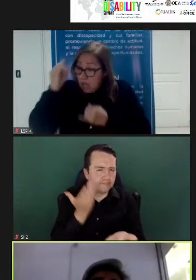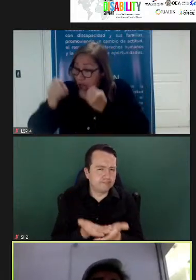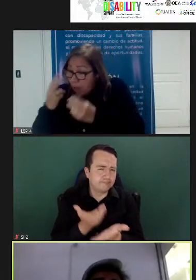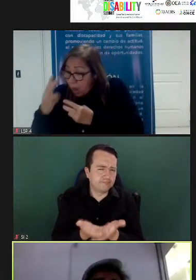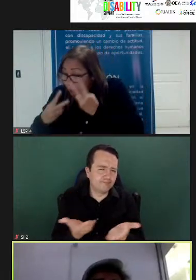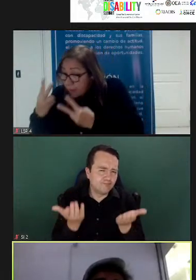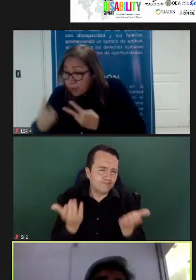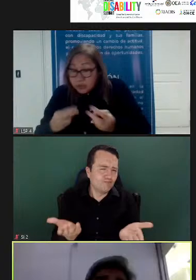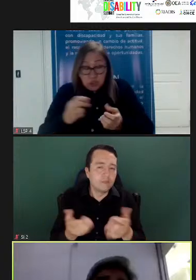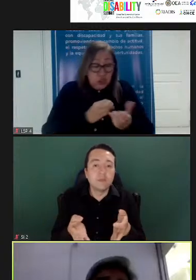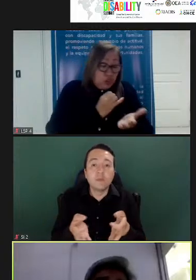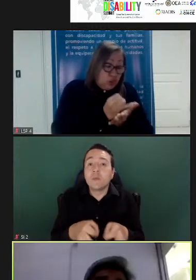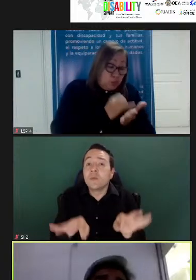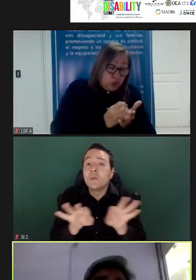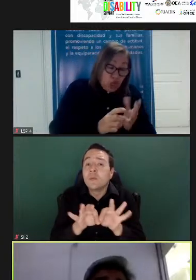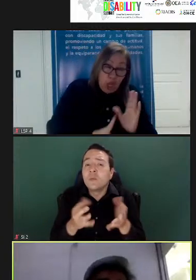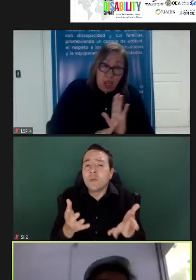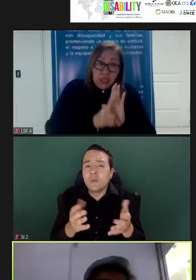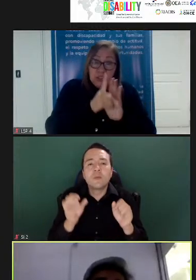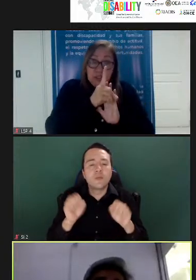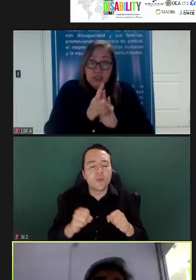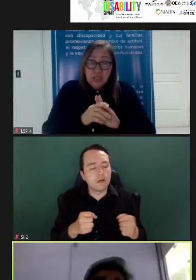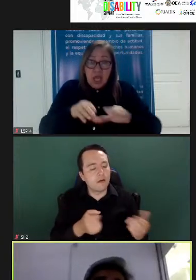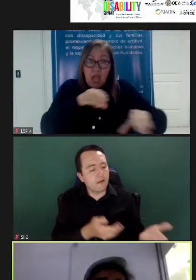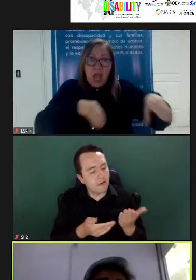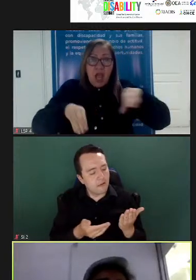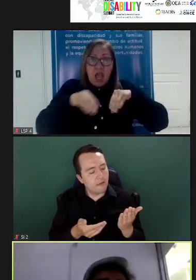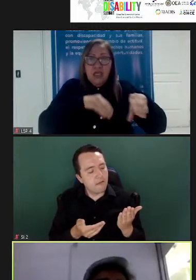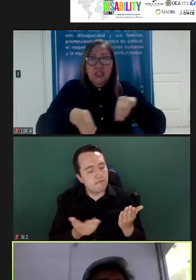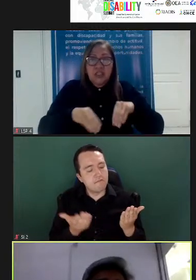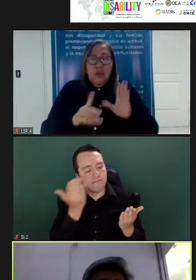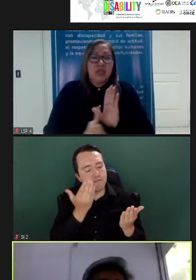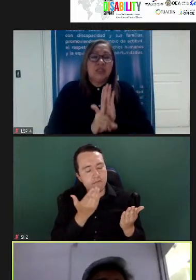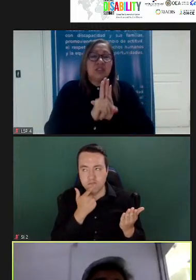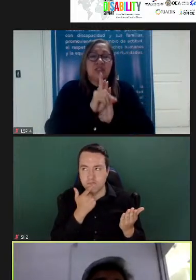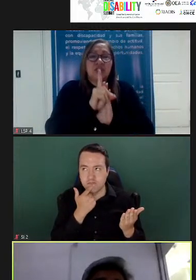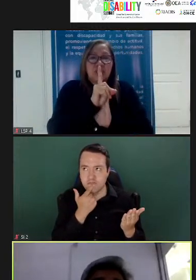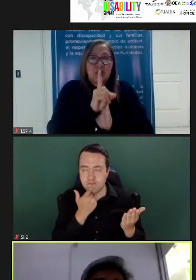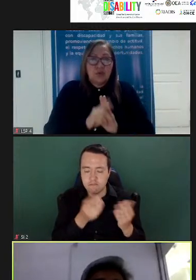important input to develop mainly initiatives